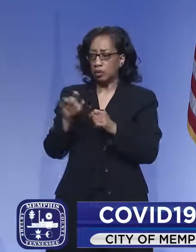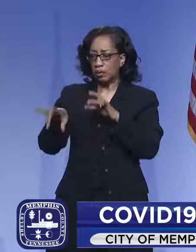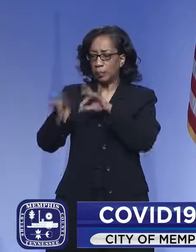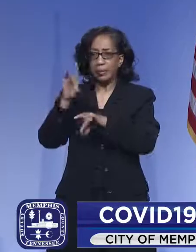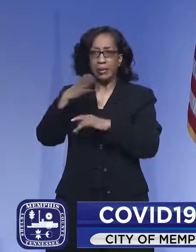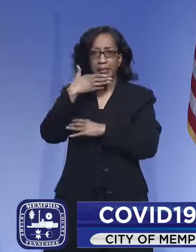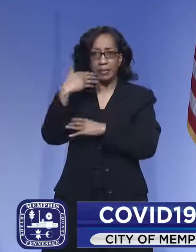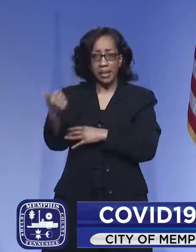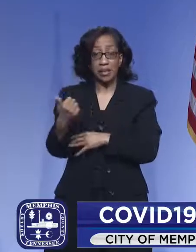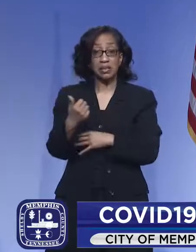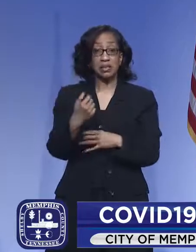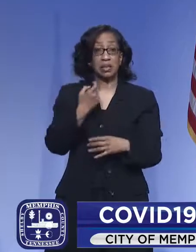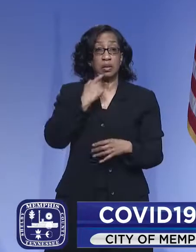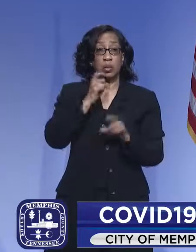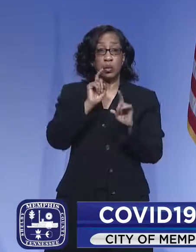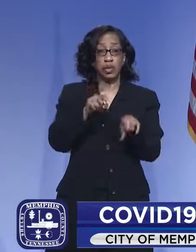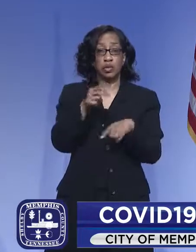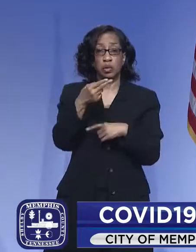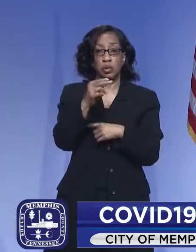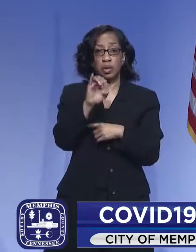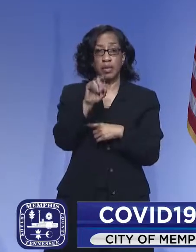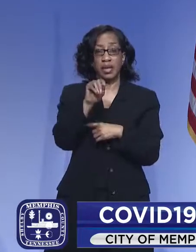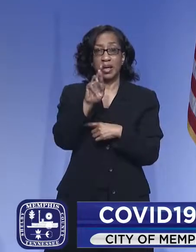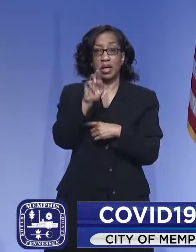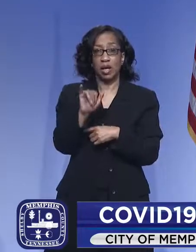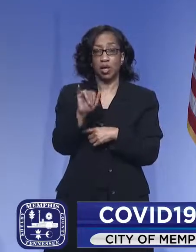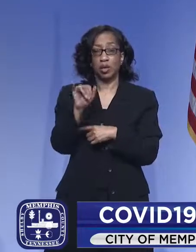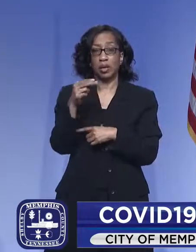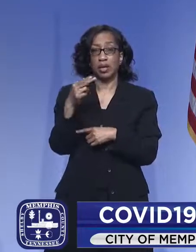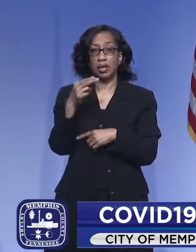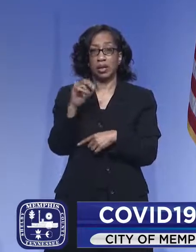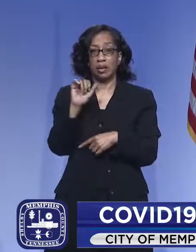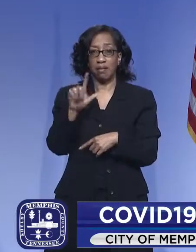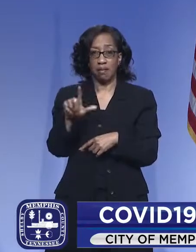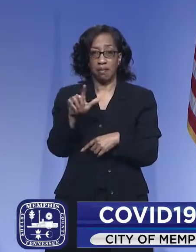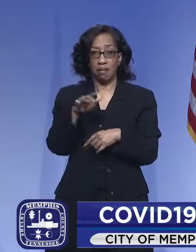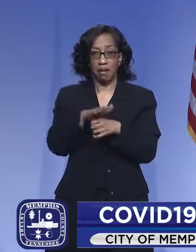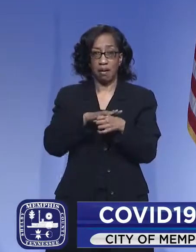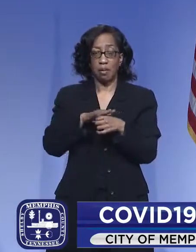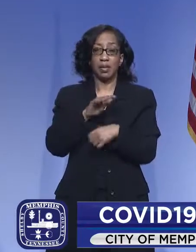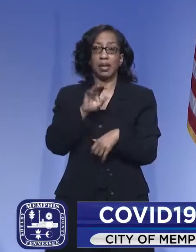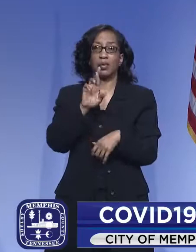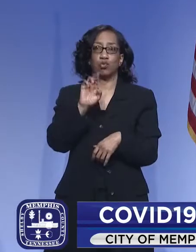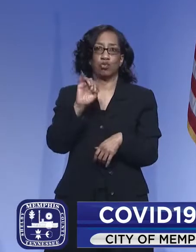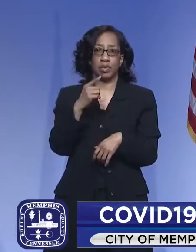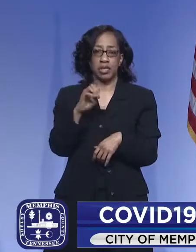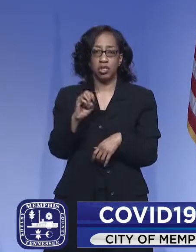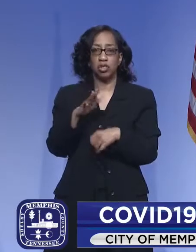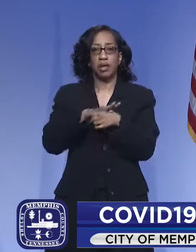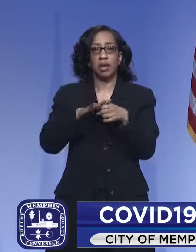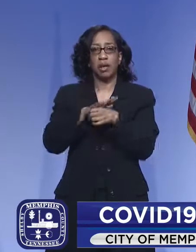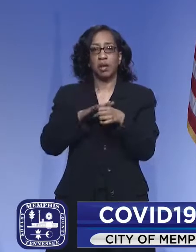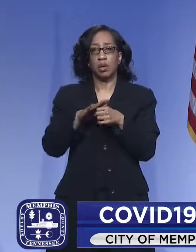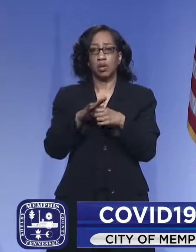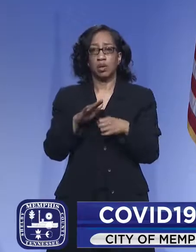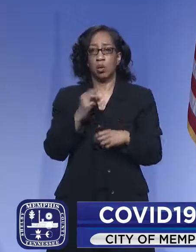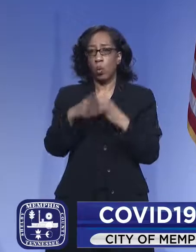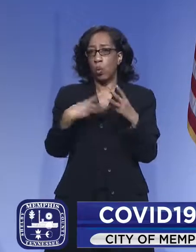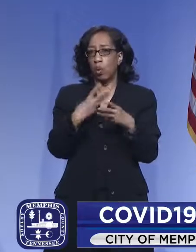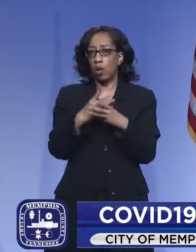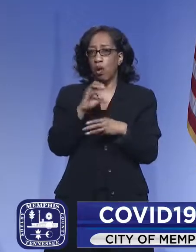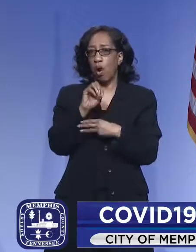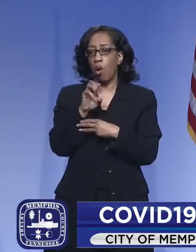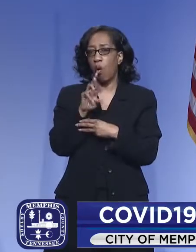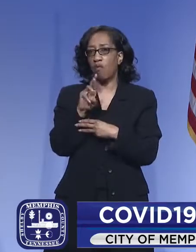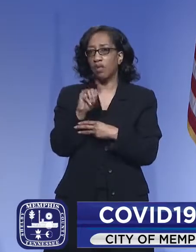we went to the Hickory Ridge Mall with World Overcomers, we had almost 1,500 people show up. So we get the messenger is